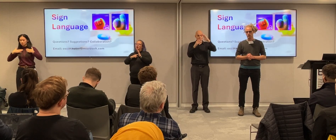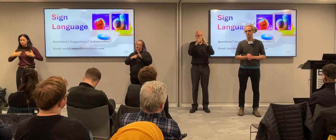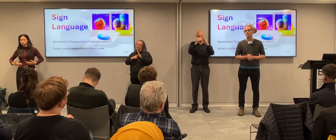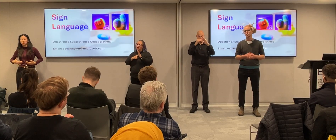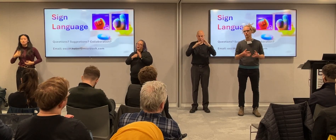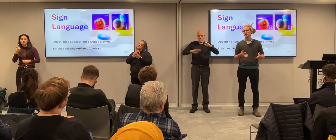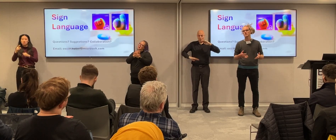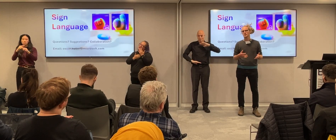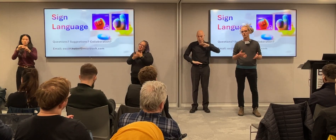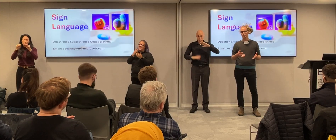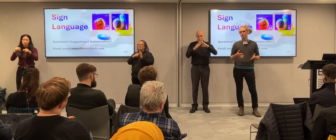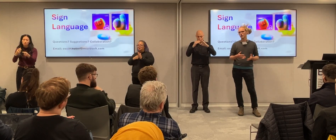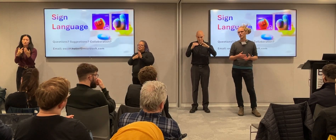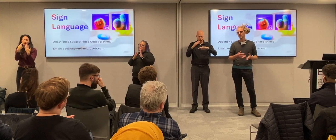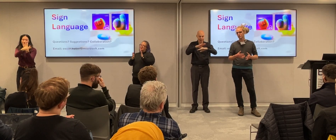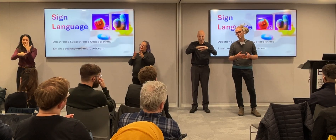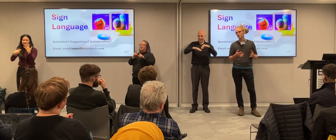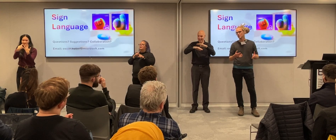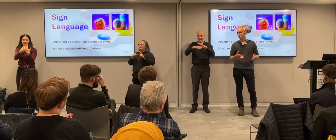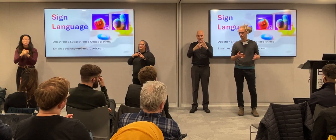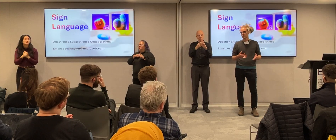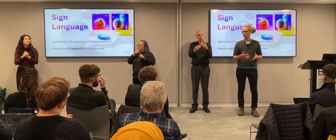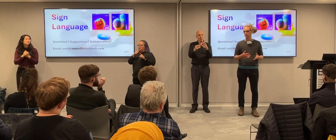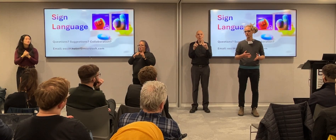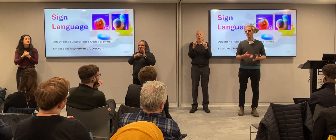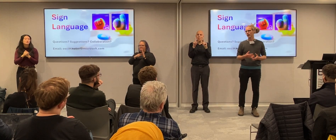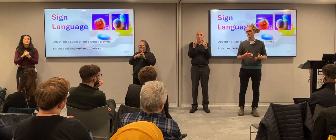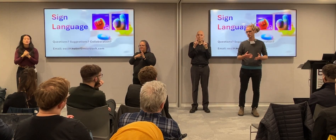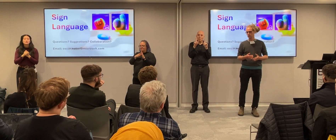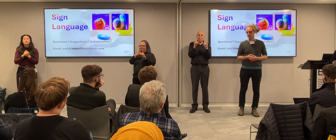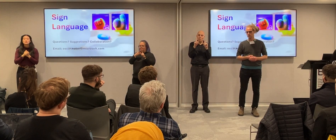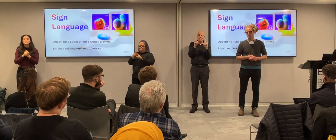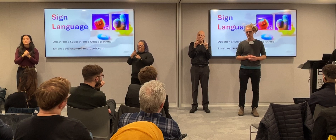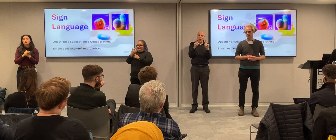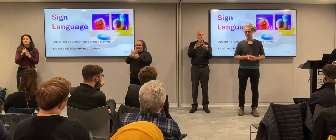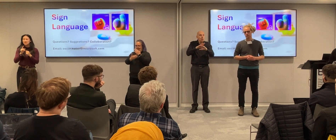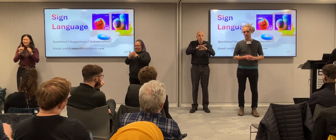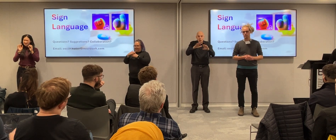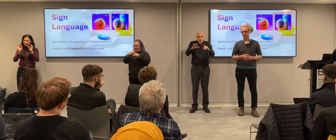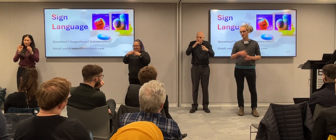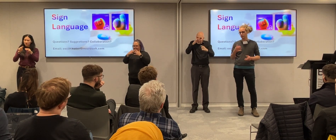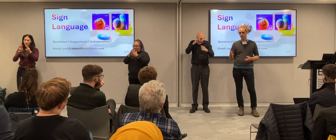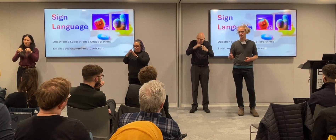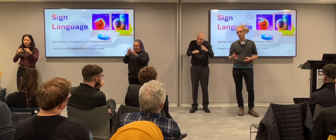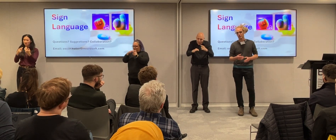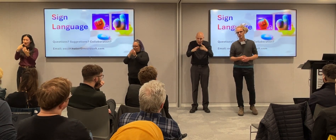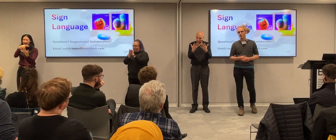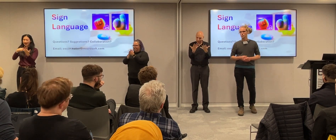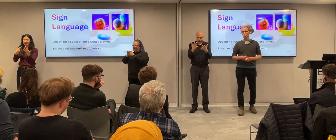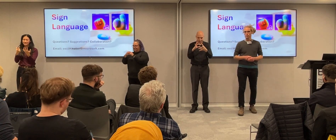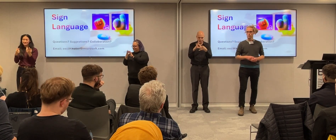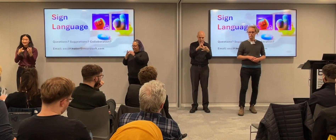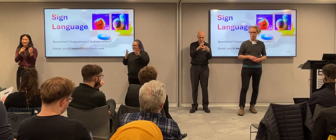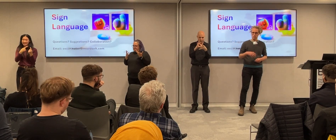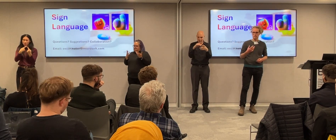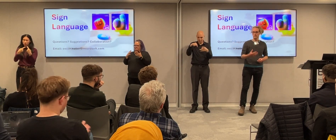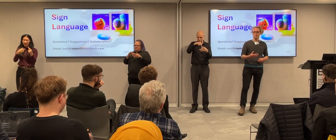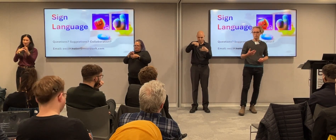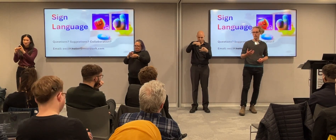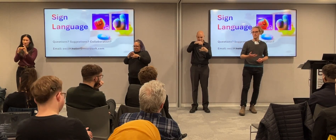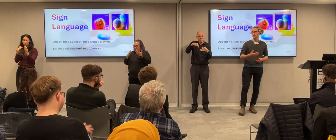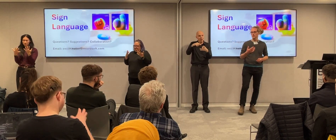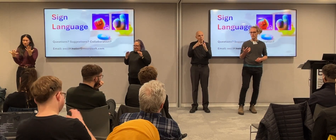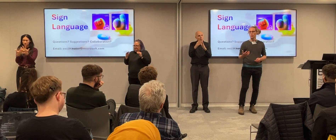hand model. But we do not model in particular hand interactions. And yeah, but it's definitely something to